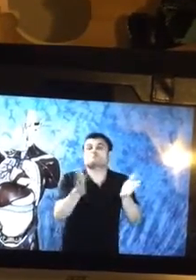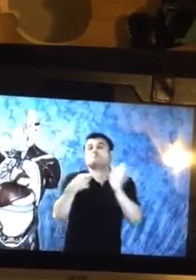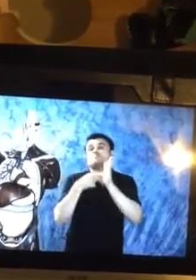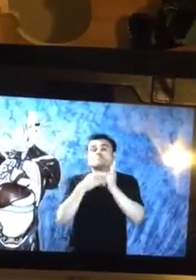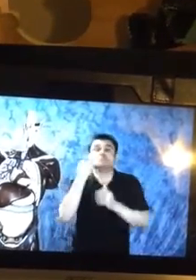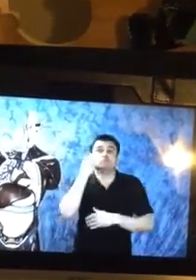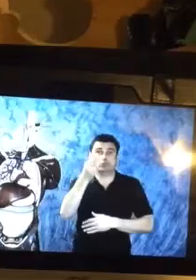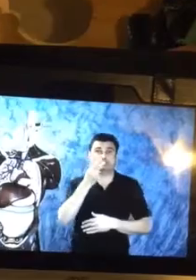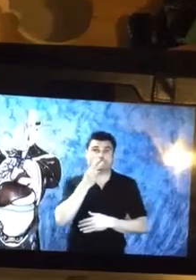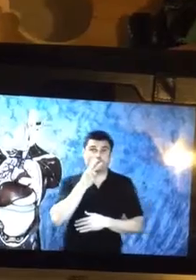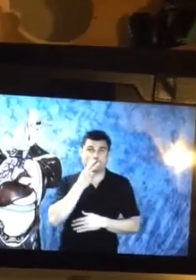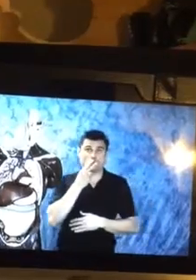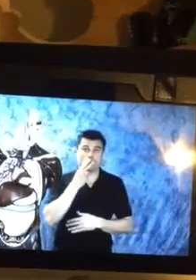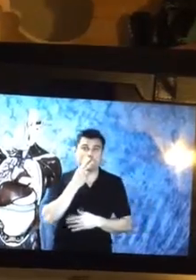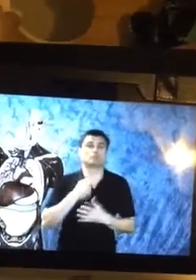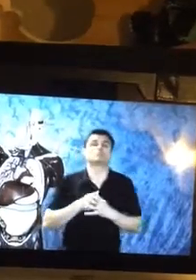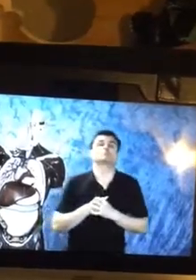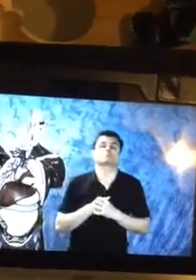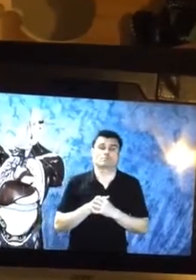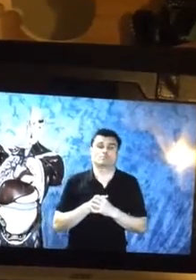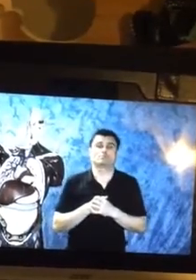continue to breathe that way. So if you smoke,